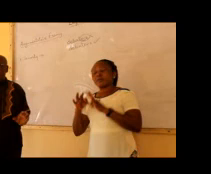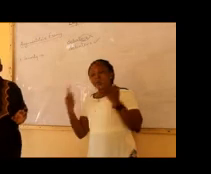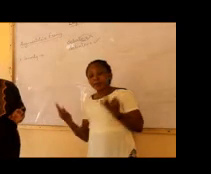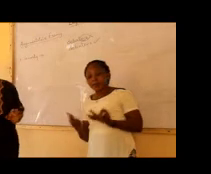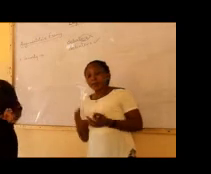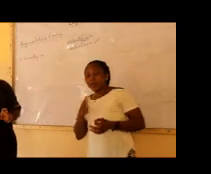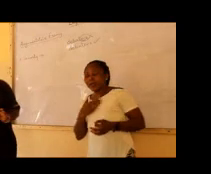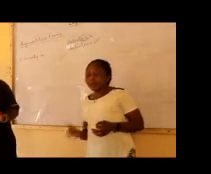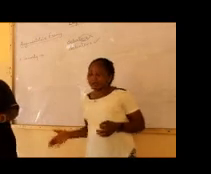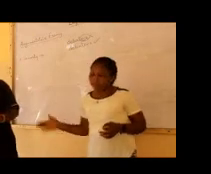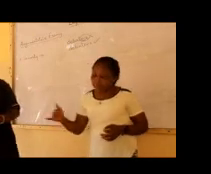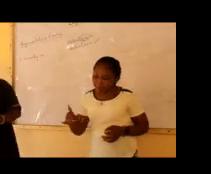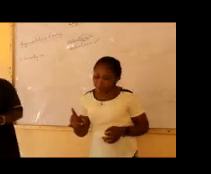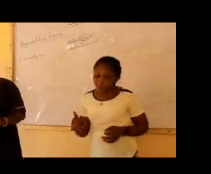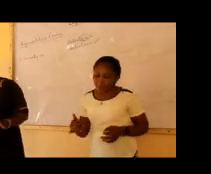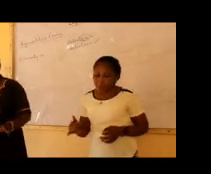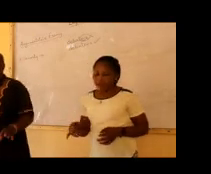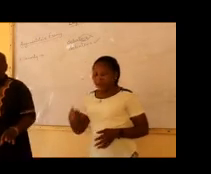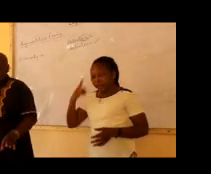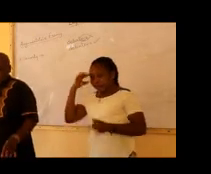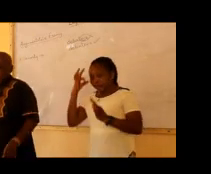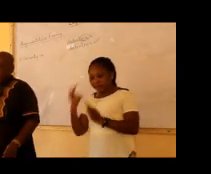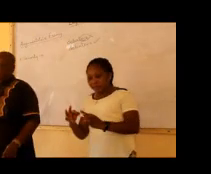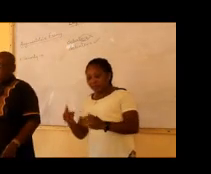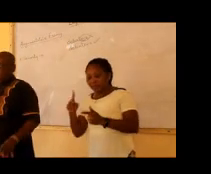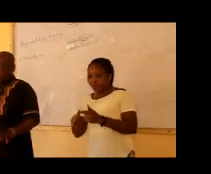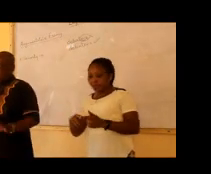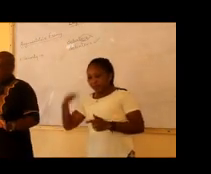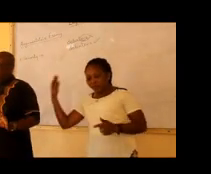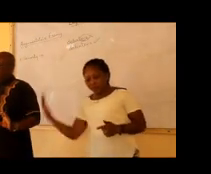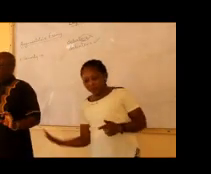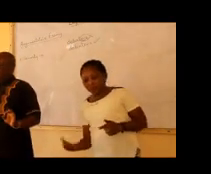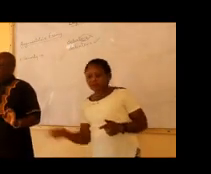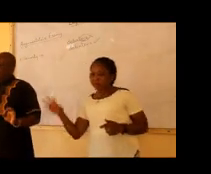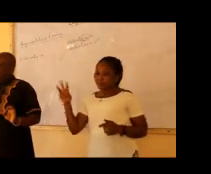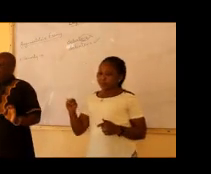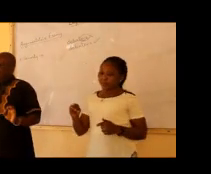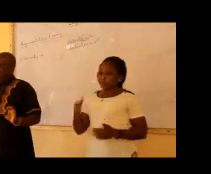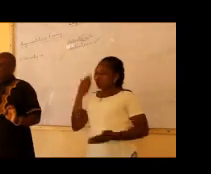your house, no matter the degree of